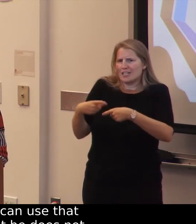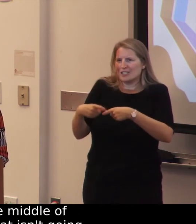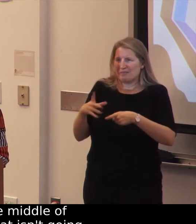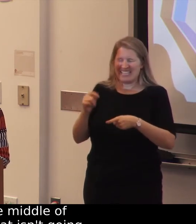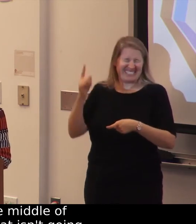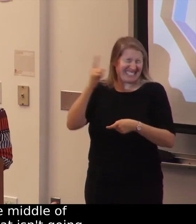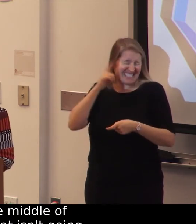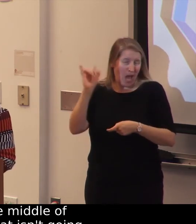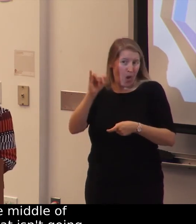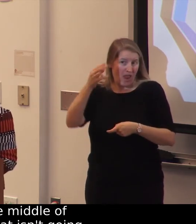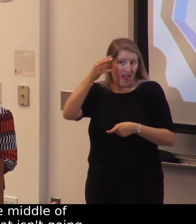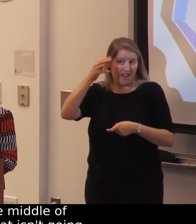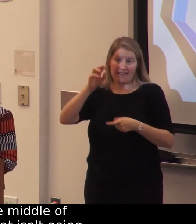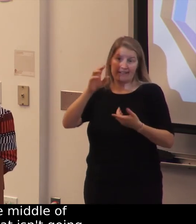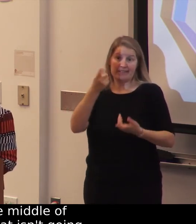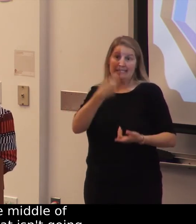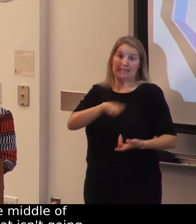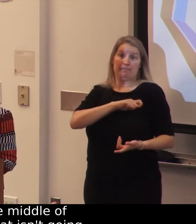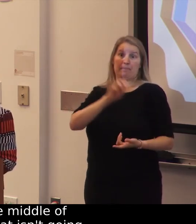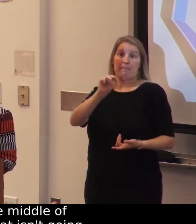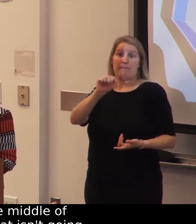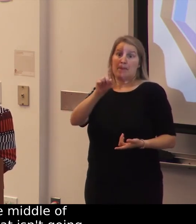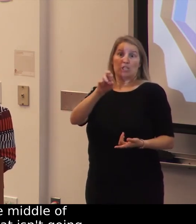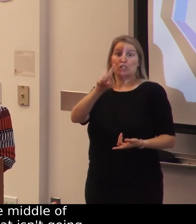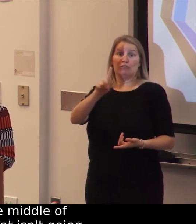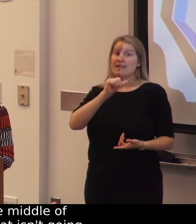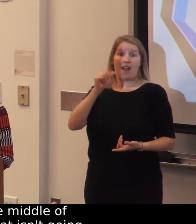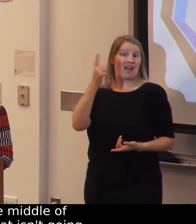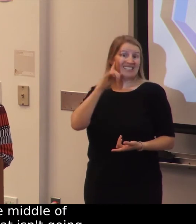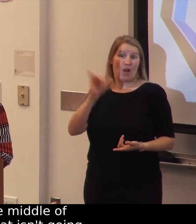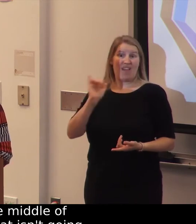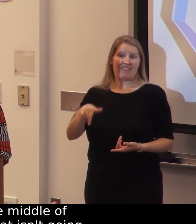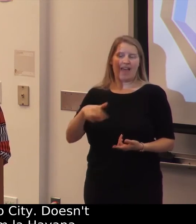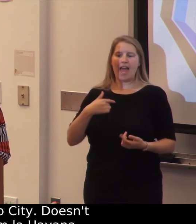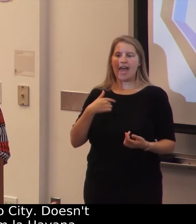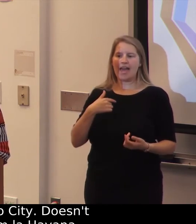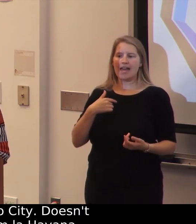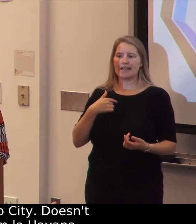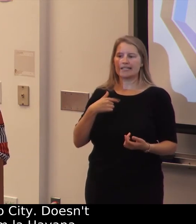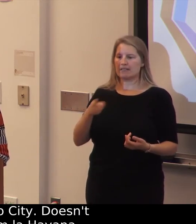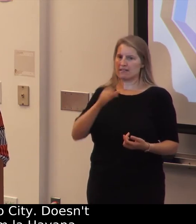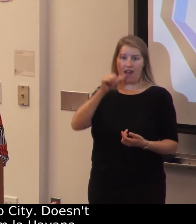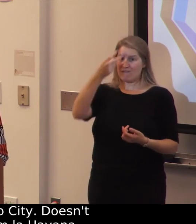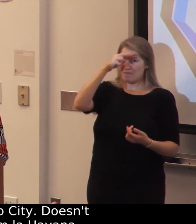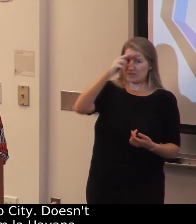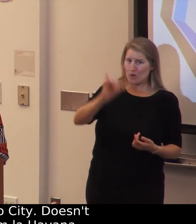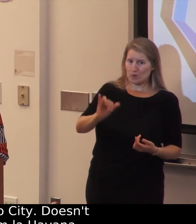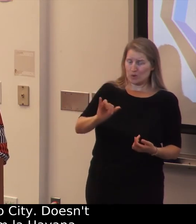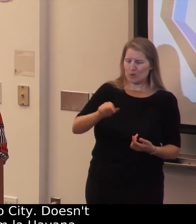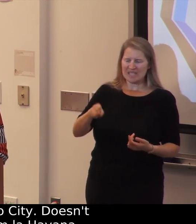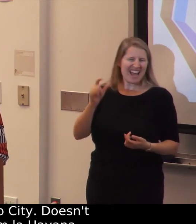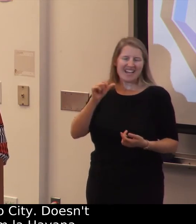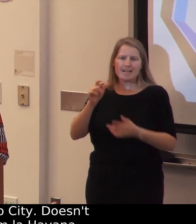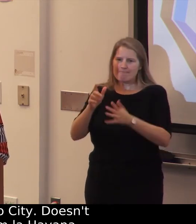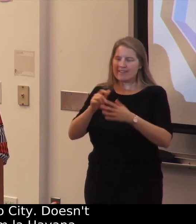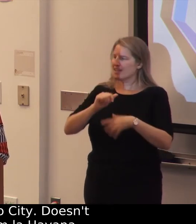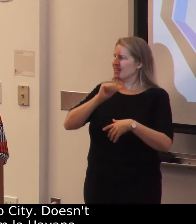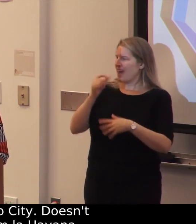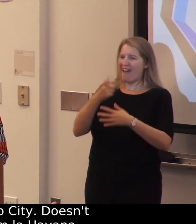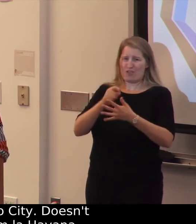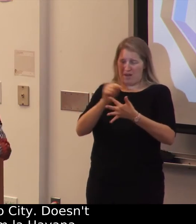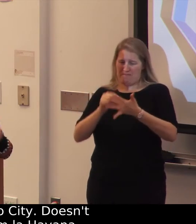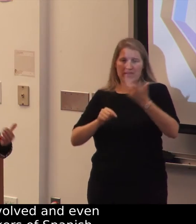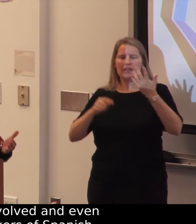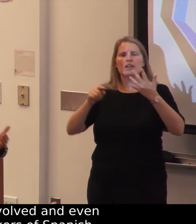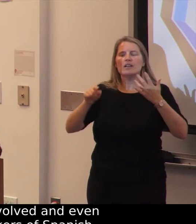like he came from the middle of Madrid. Right? That isn't going to happen. Doesn't come from Mexico City. Doesn't come from La Habana either,